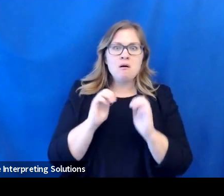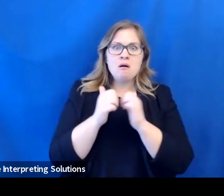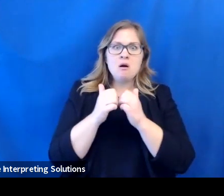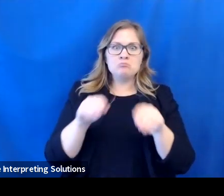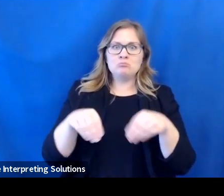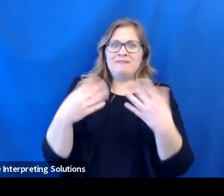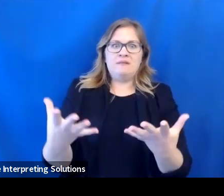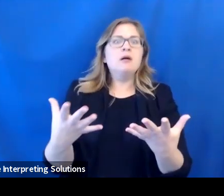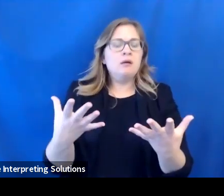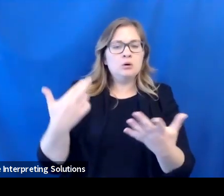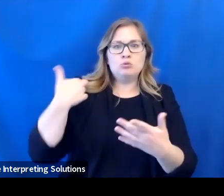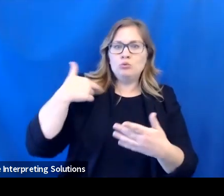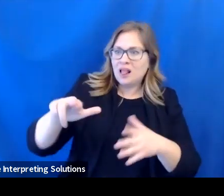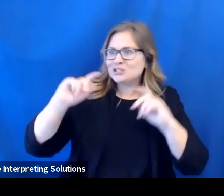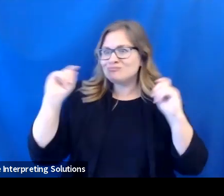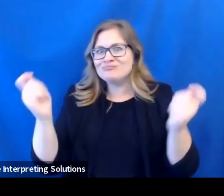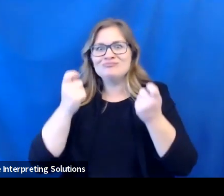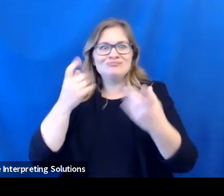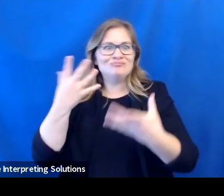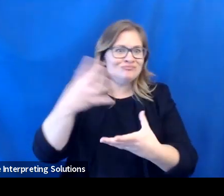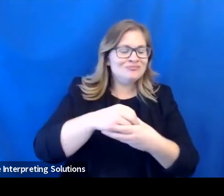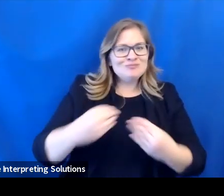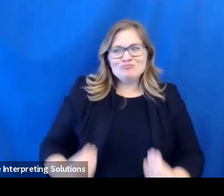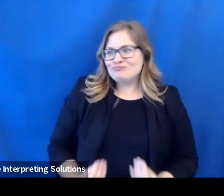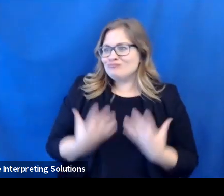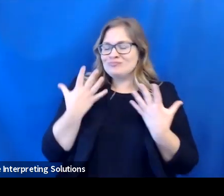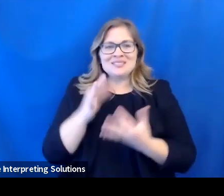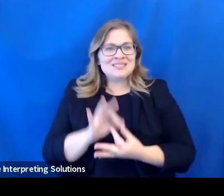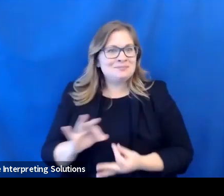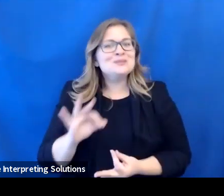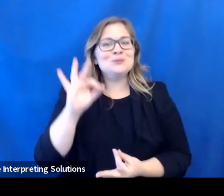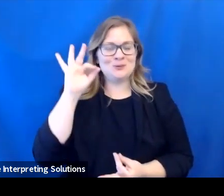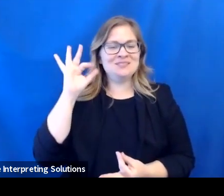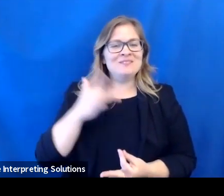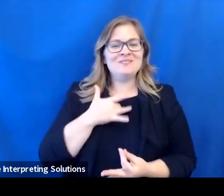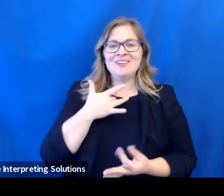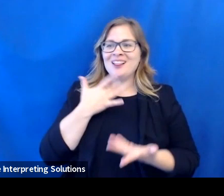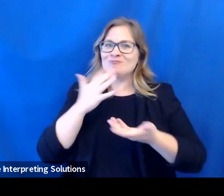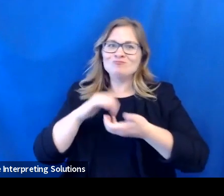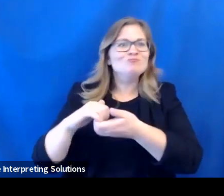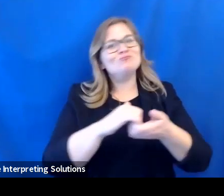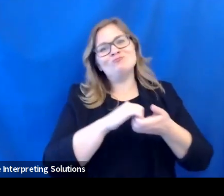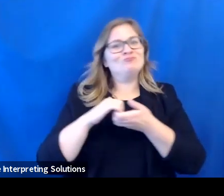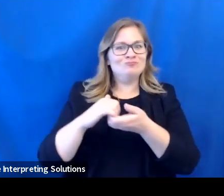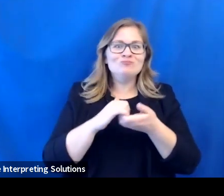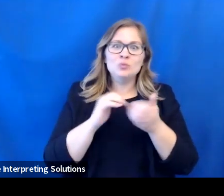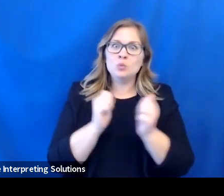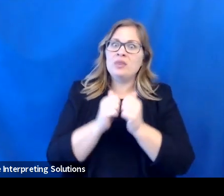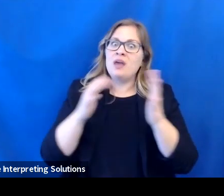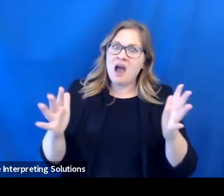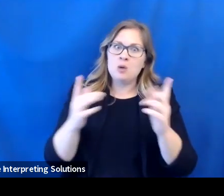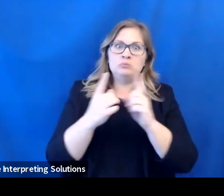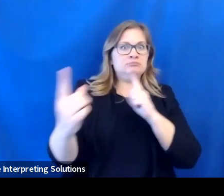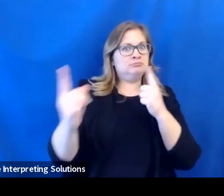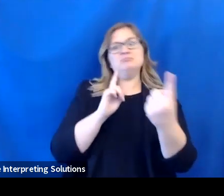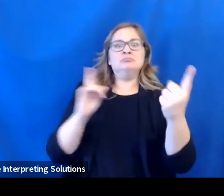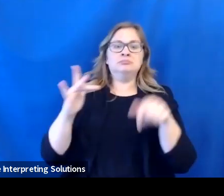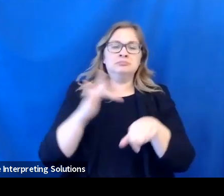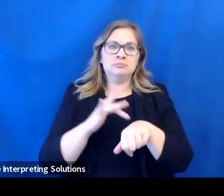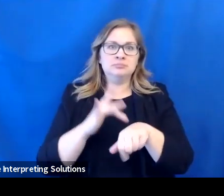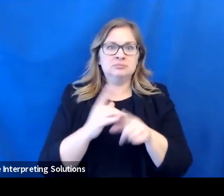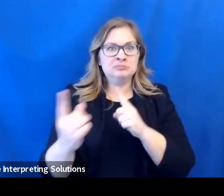possible, and that we have that sense of fellowship and worship, but without having people. Does this scare you? It should.